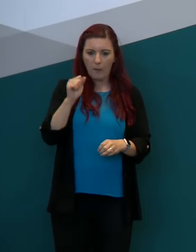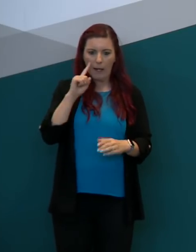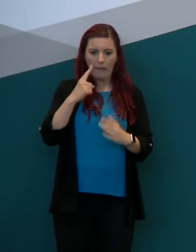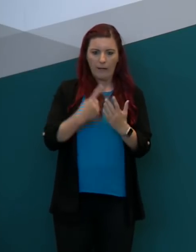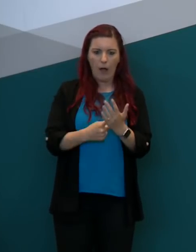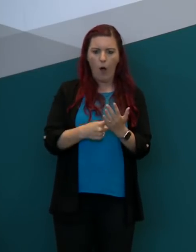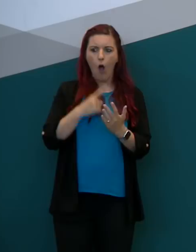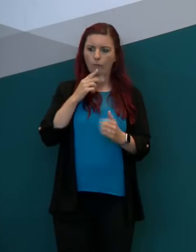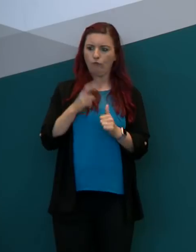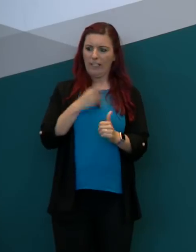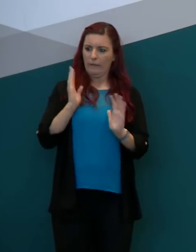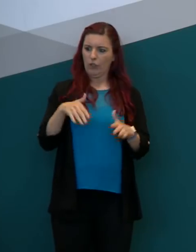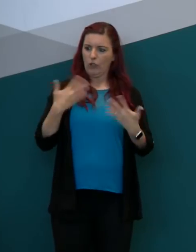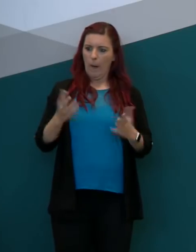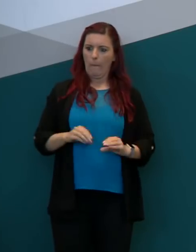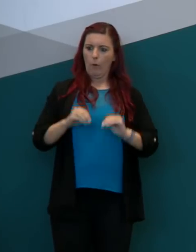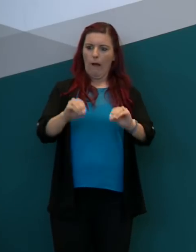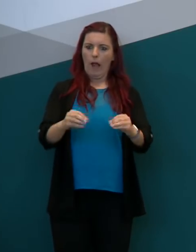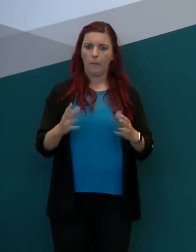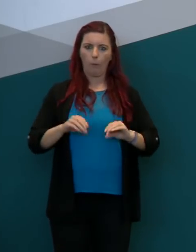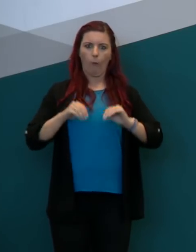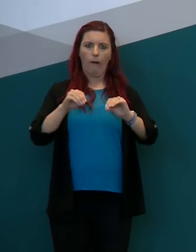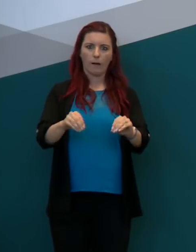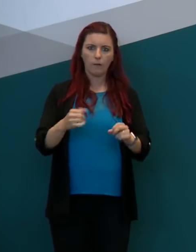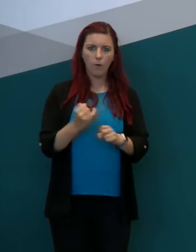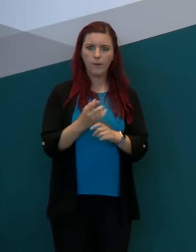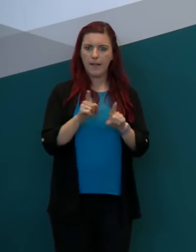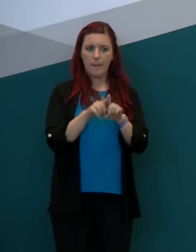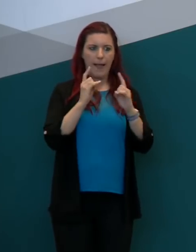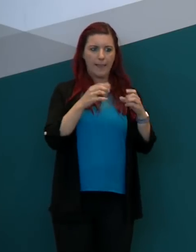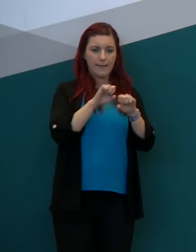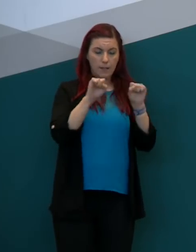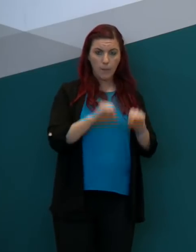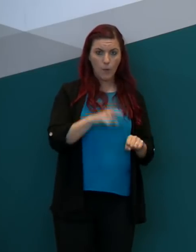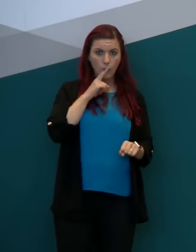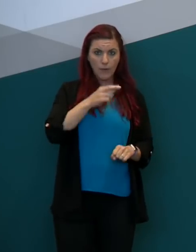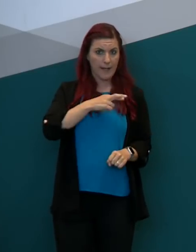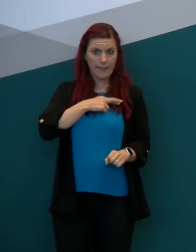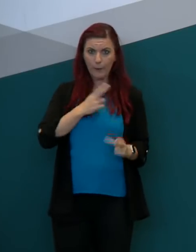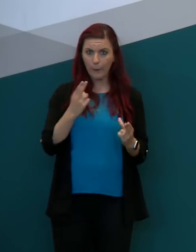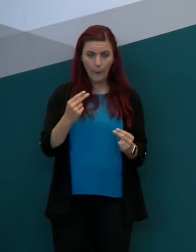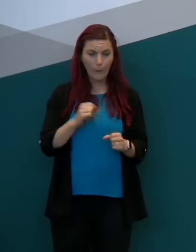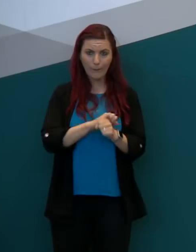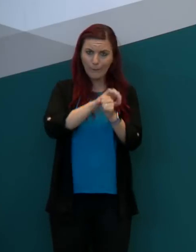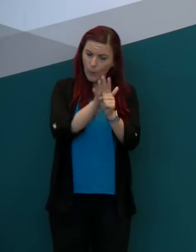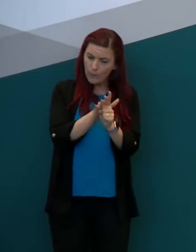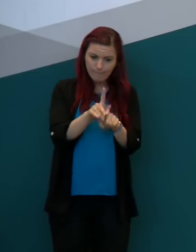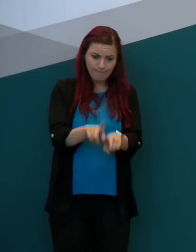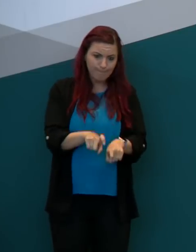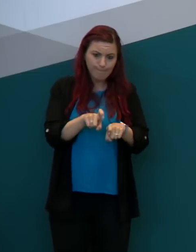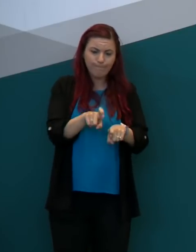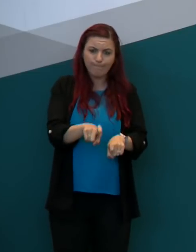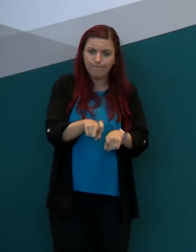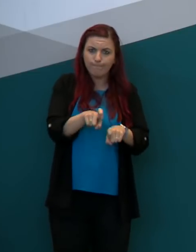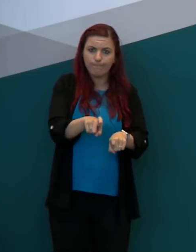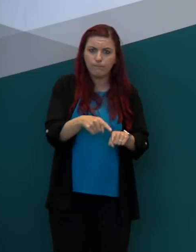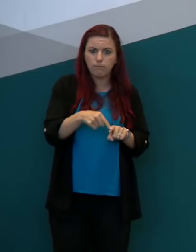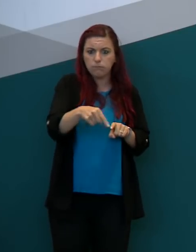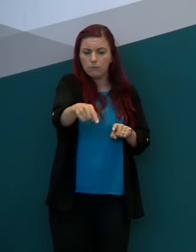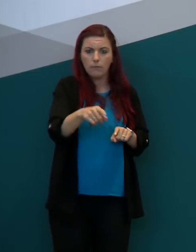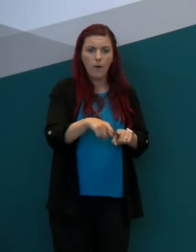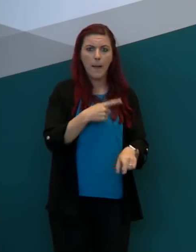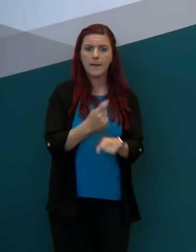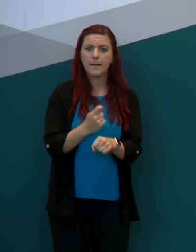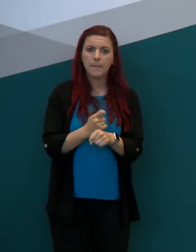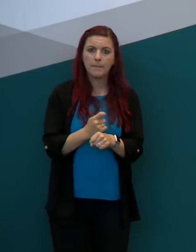move on as a country, or we're ready to move on as a health service. The reality is that this virus and the real challenge that it poses for us is